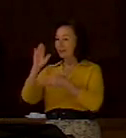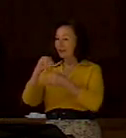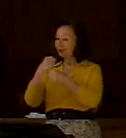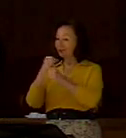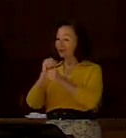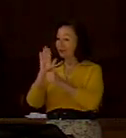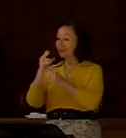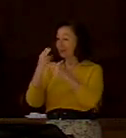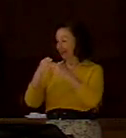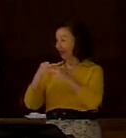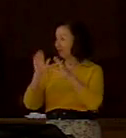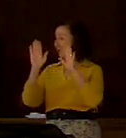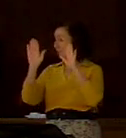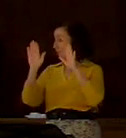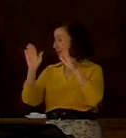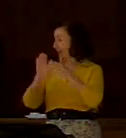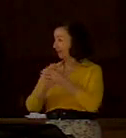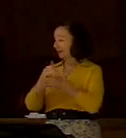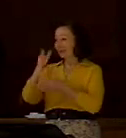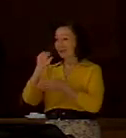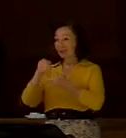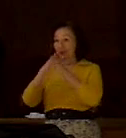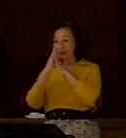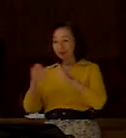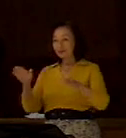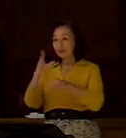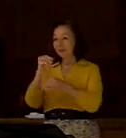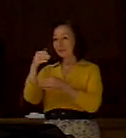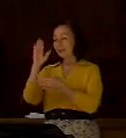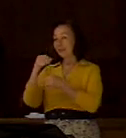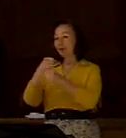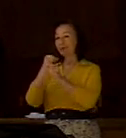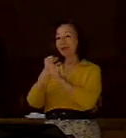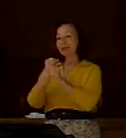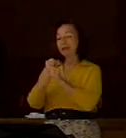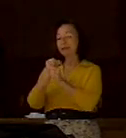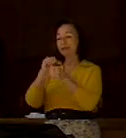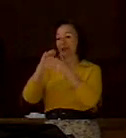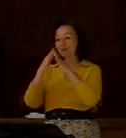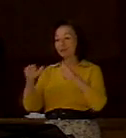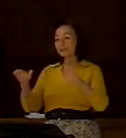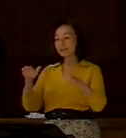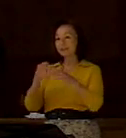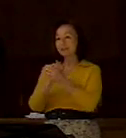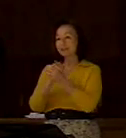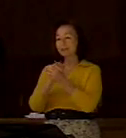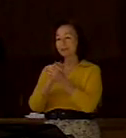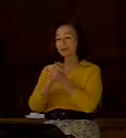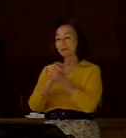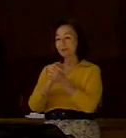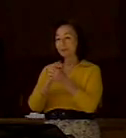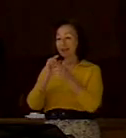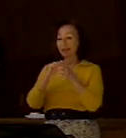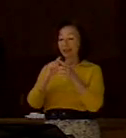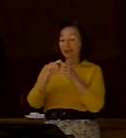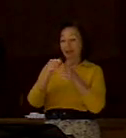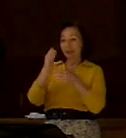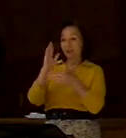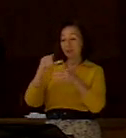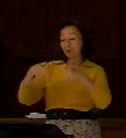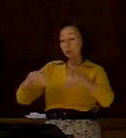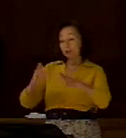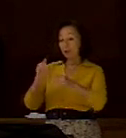name great, that God would bless him, and that God would make him a blessing. And then that God would